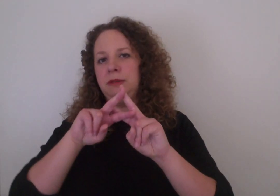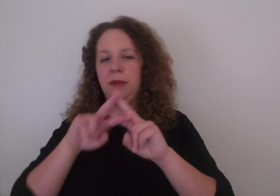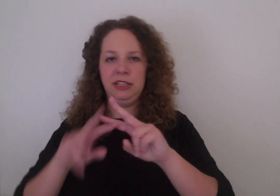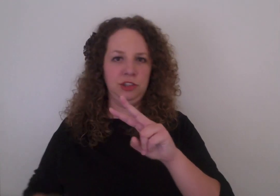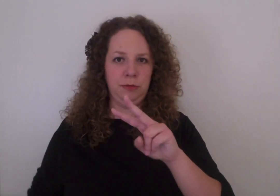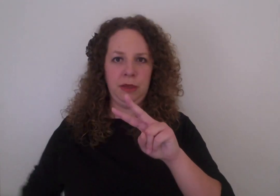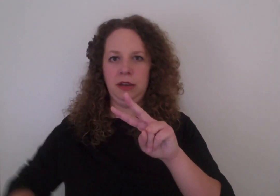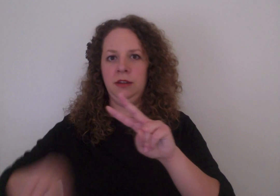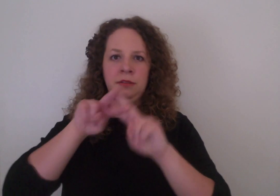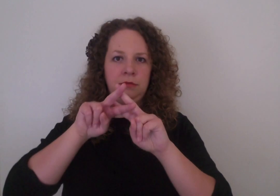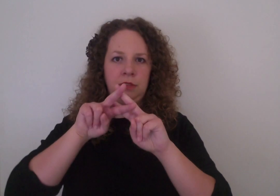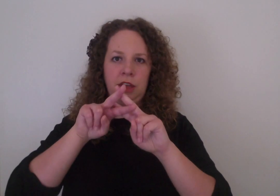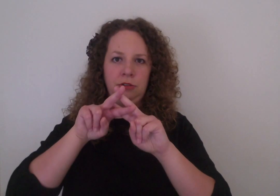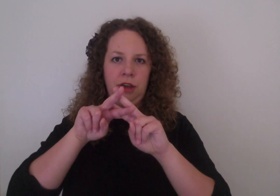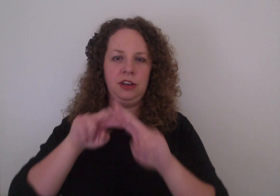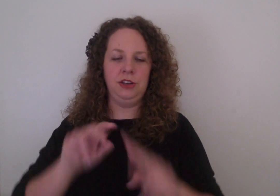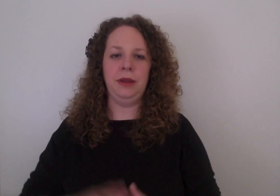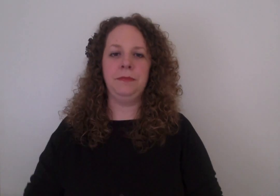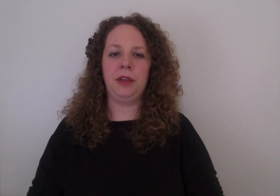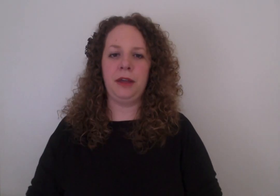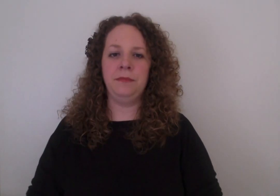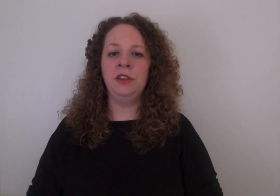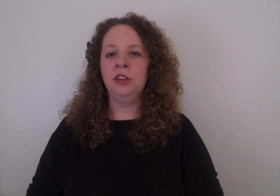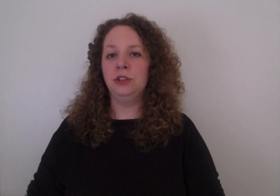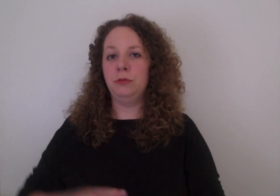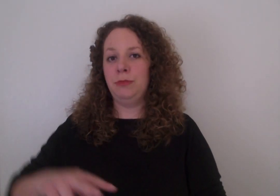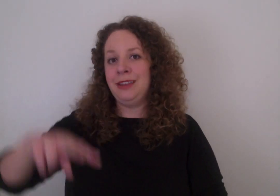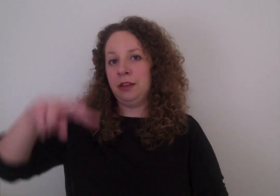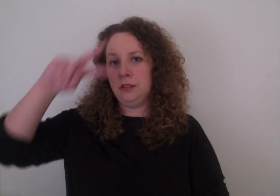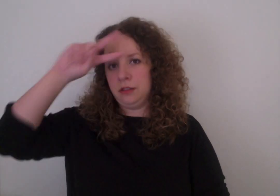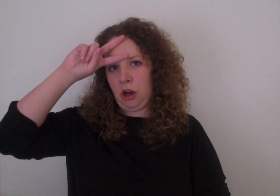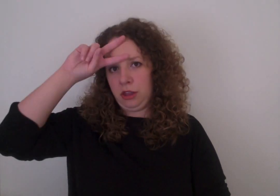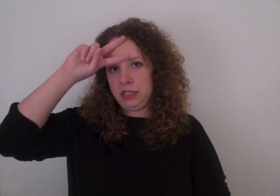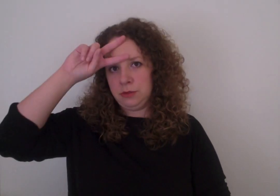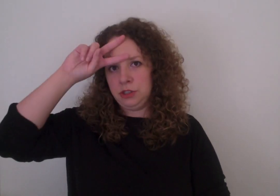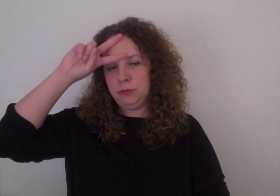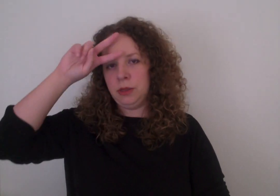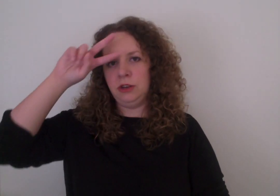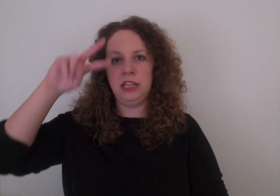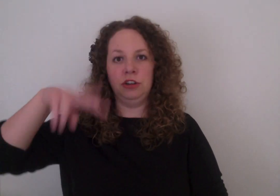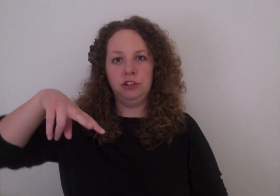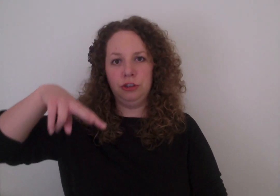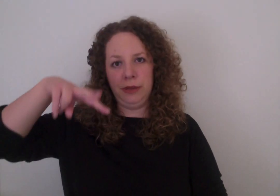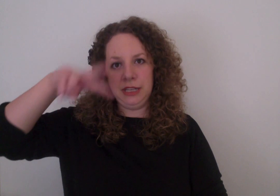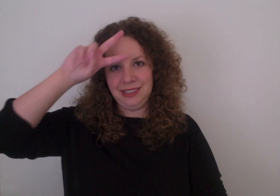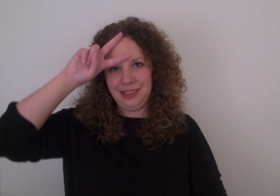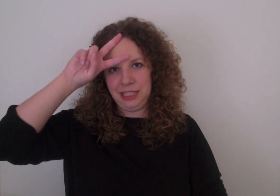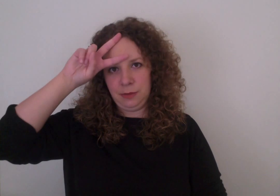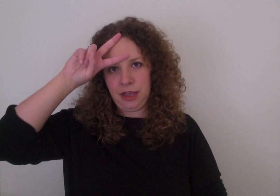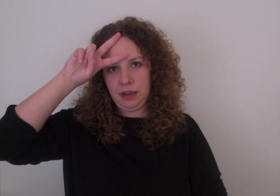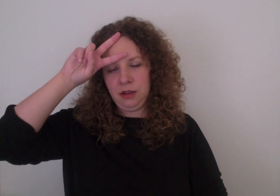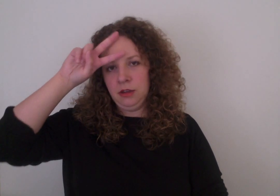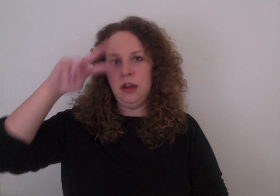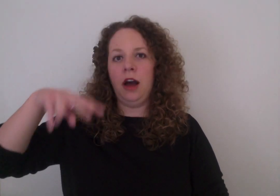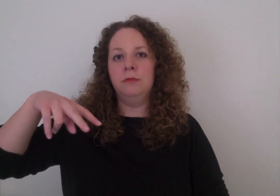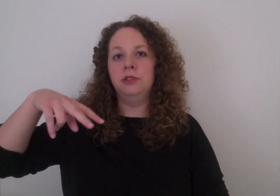mind stupid. I don't know how to do it. Okay, so calling someone stupid or saying you're stupid is this way. So you'll